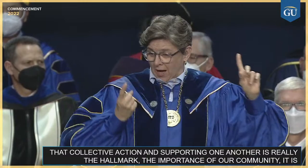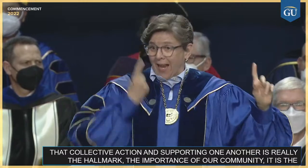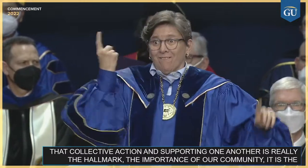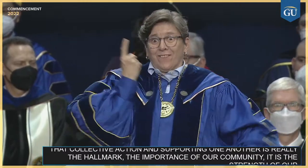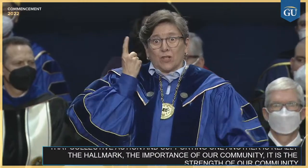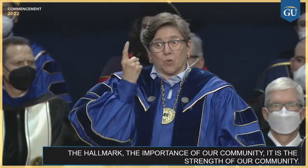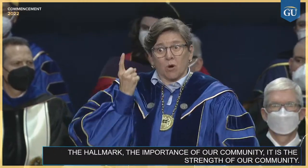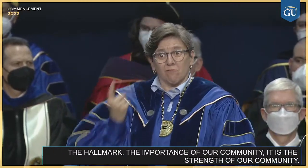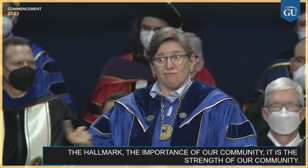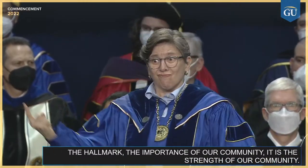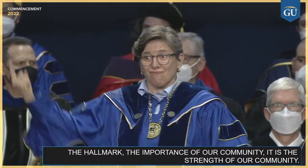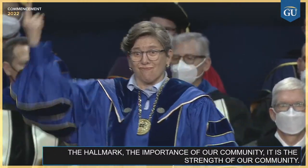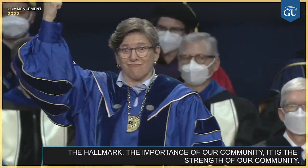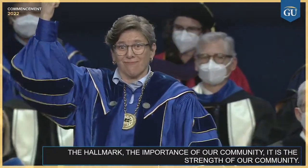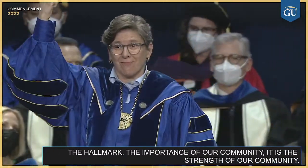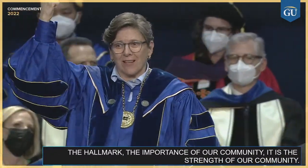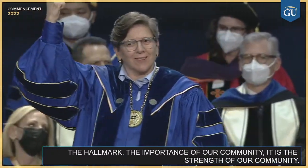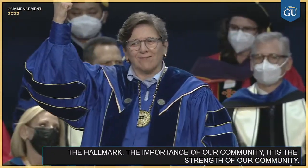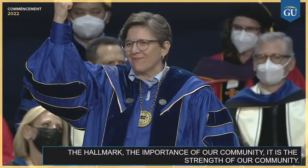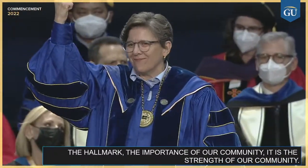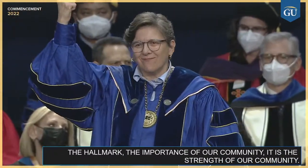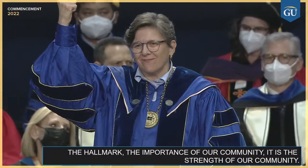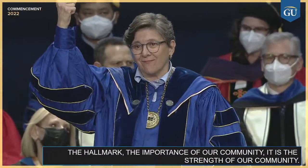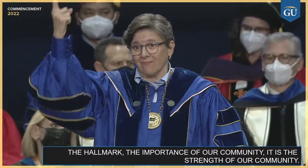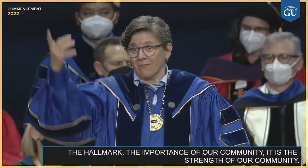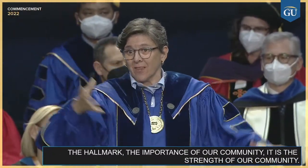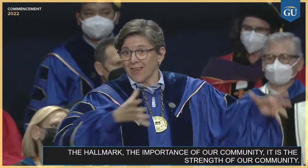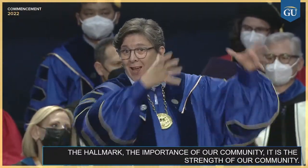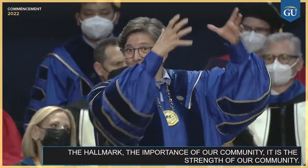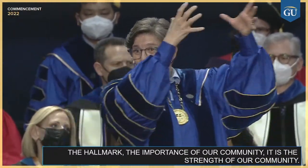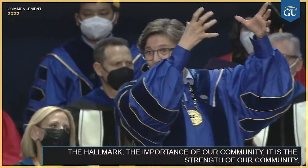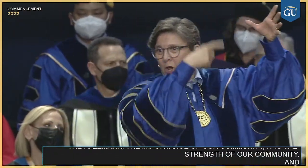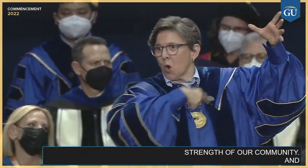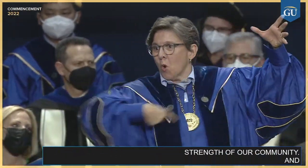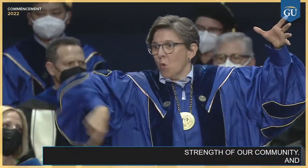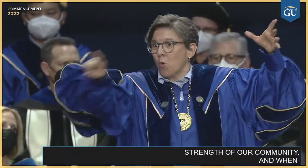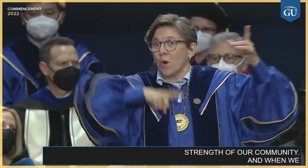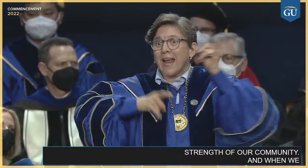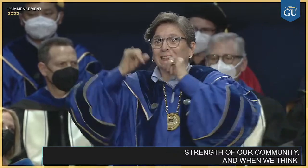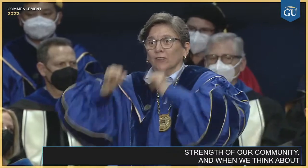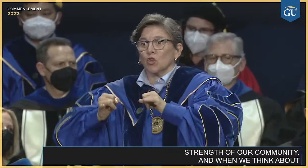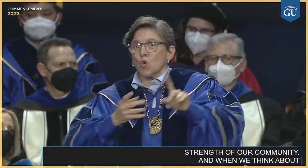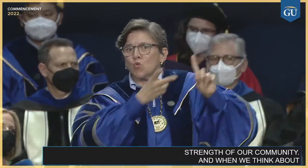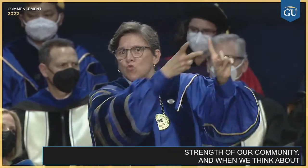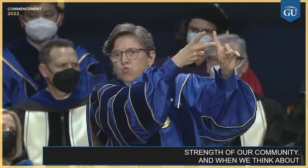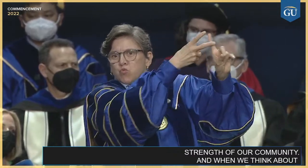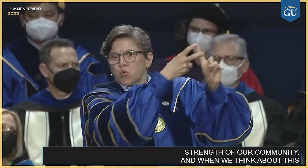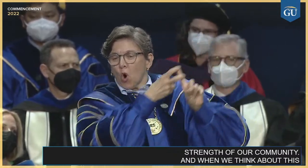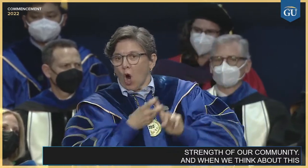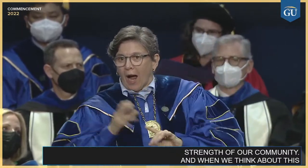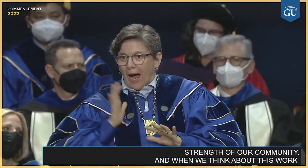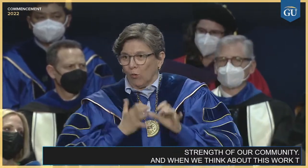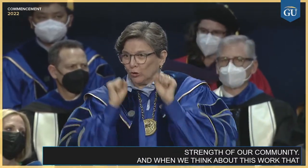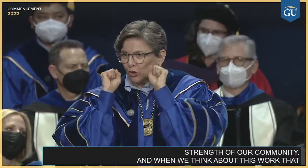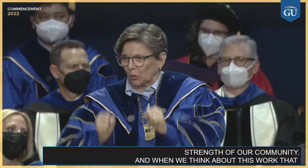And when we think about this work that we do, it is important that we do it together.